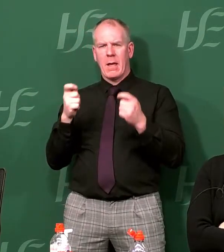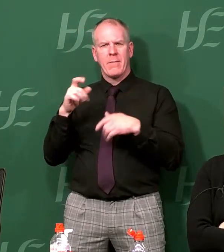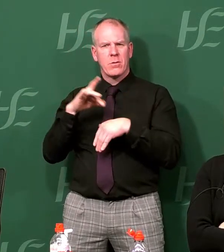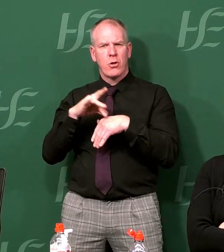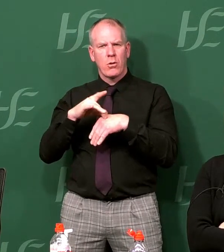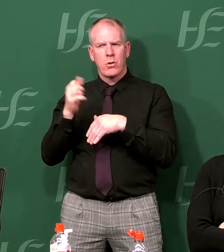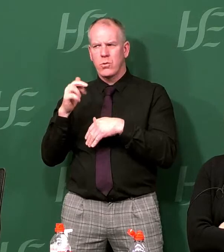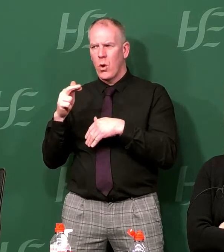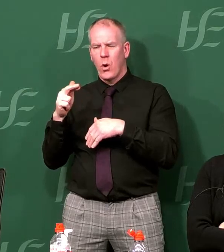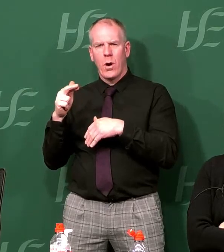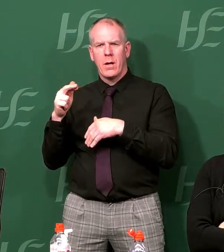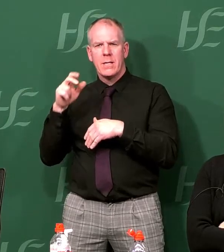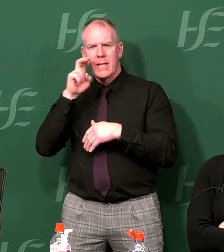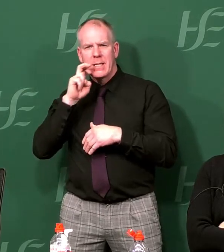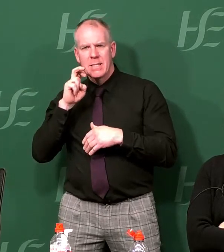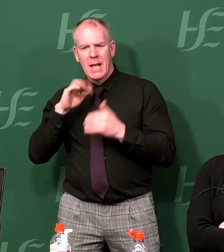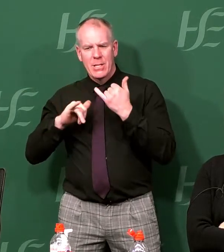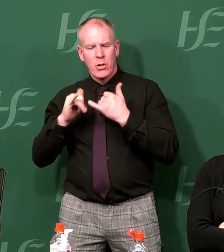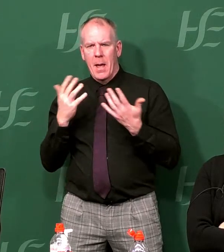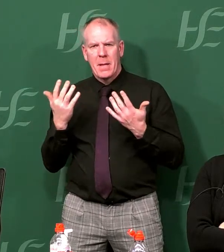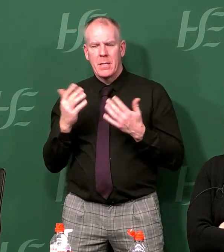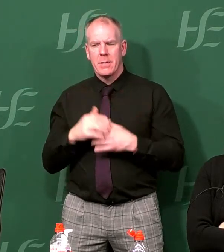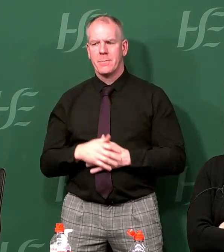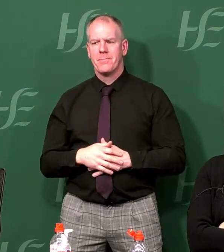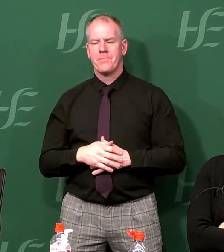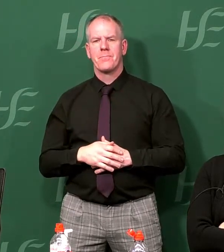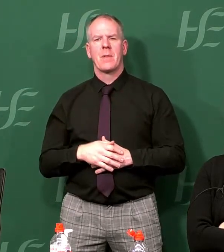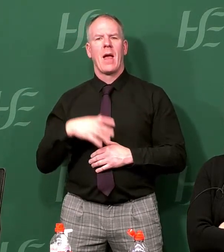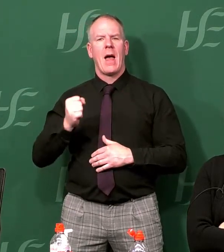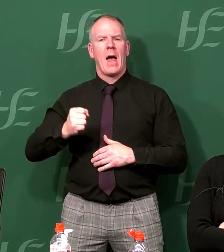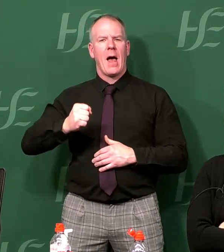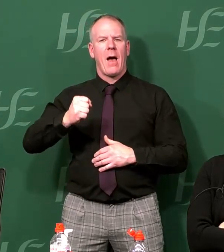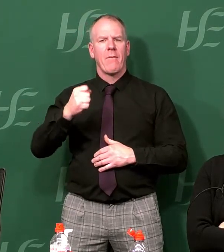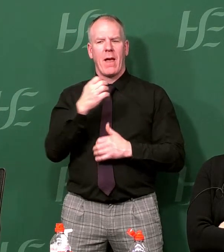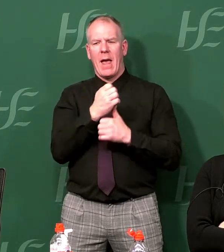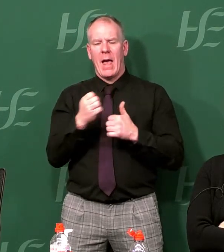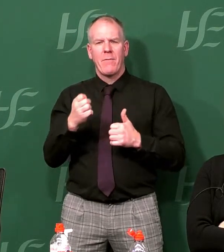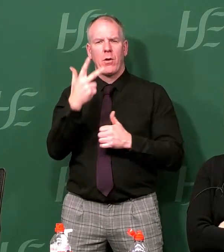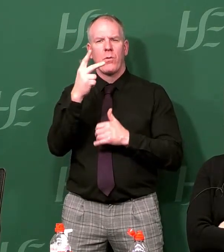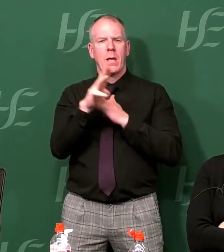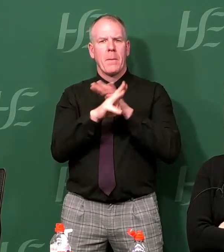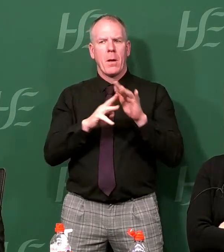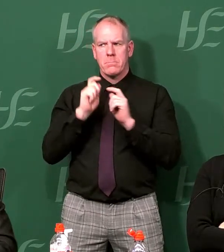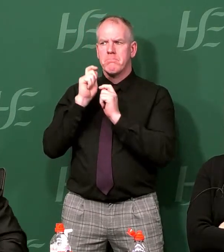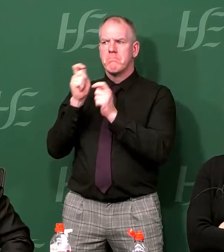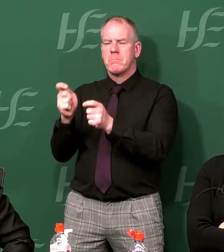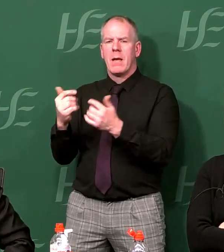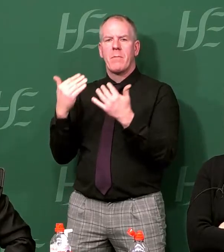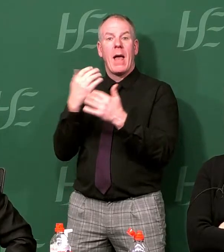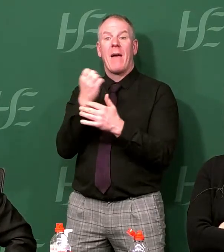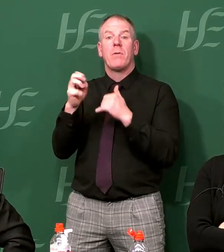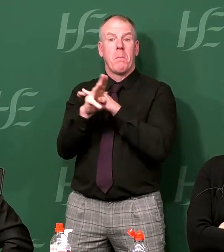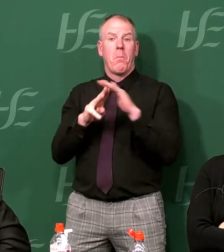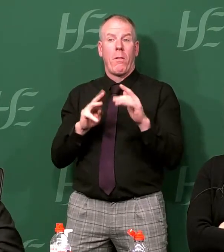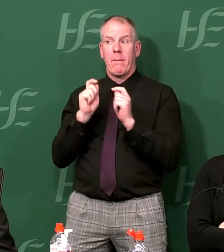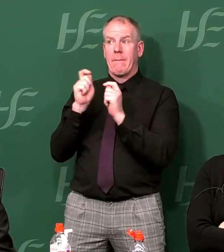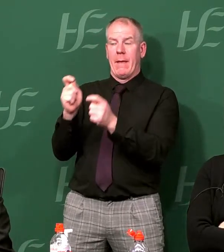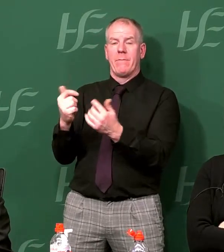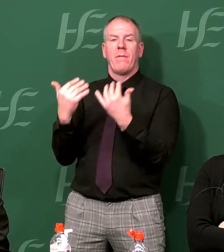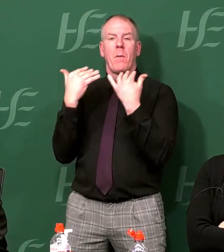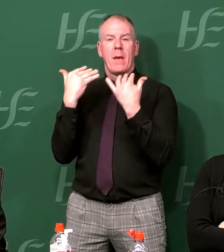the board during the year. Okay, so there's at a quarterly stage we present the various, actually at a monthly stage we